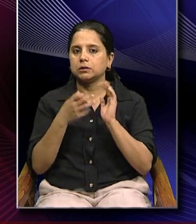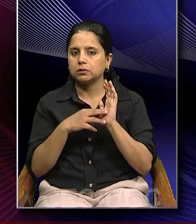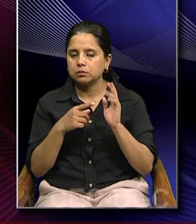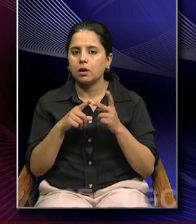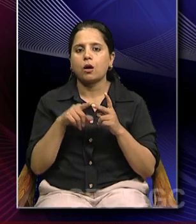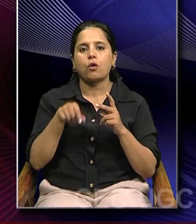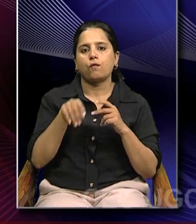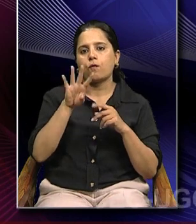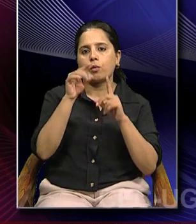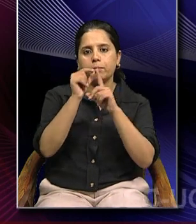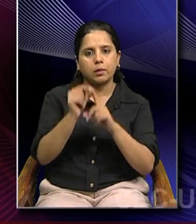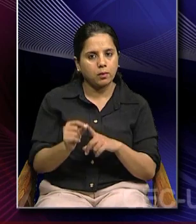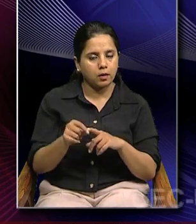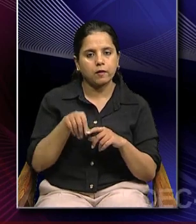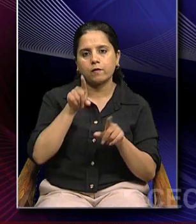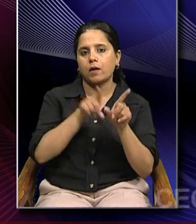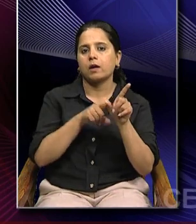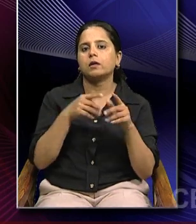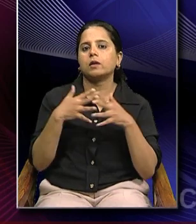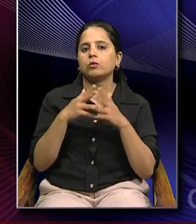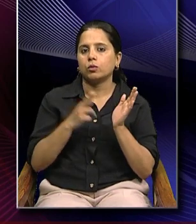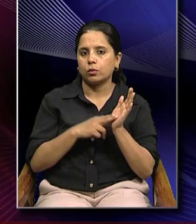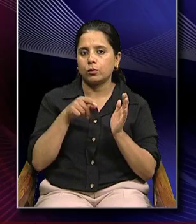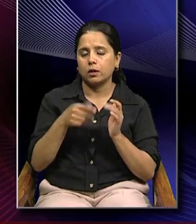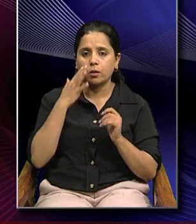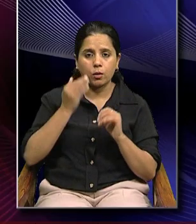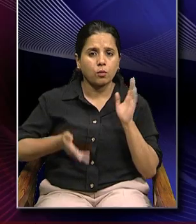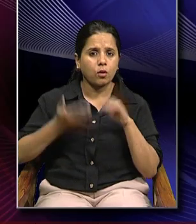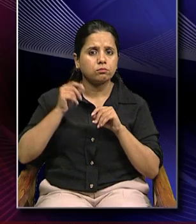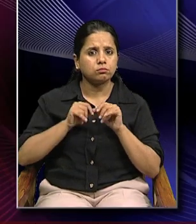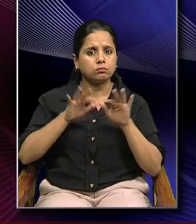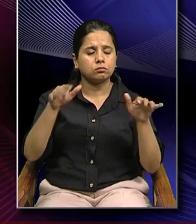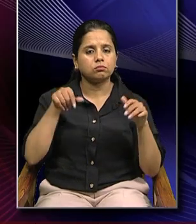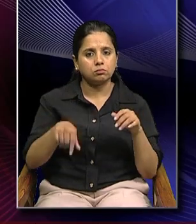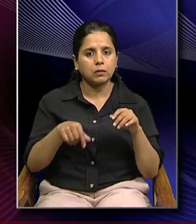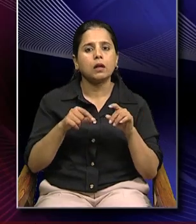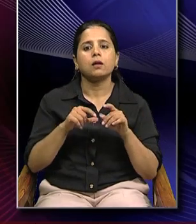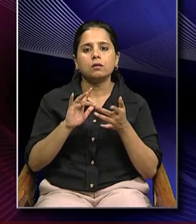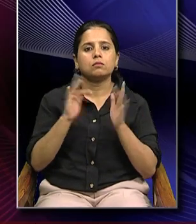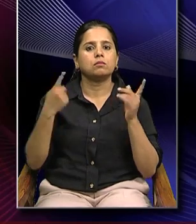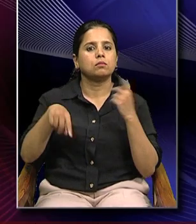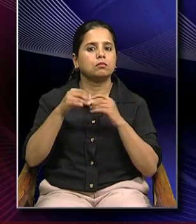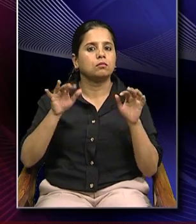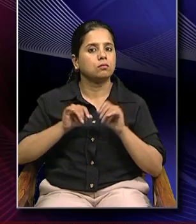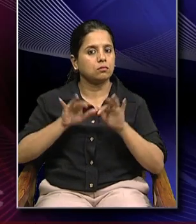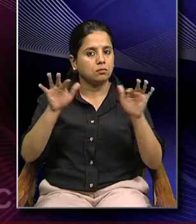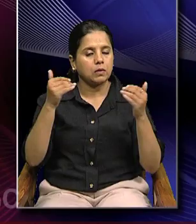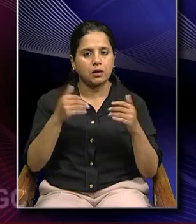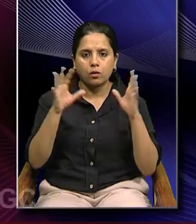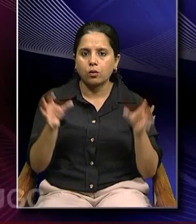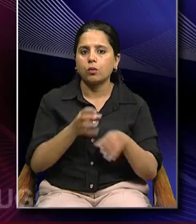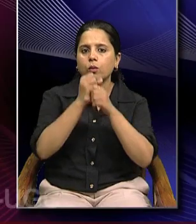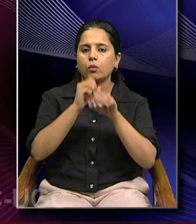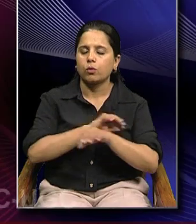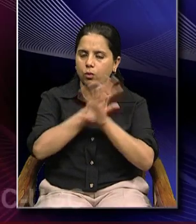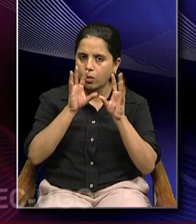4 Ps, YWN as most influential segments in the digital era, and then we will be concluding this